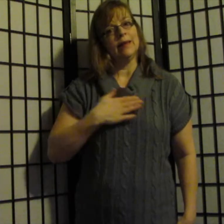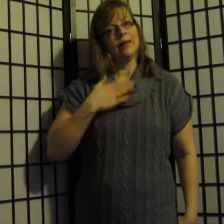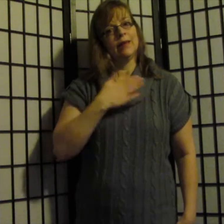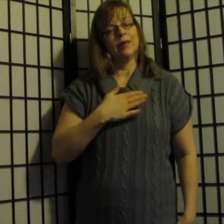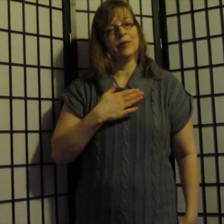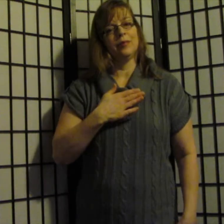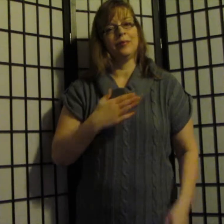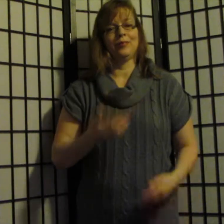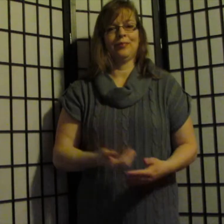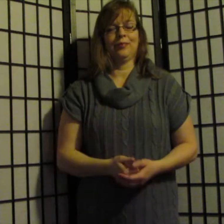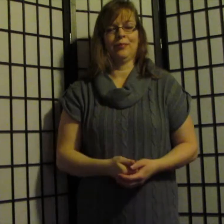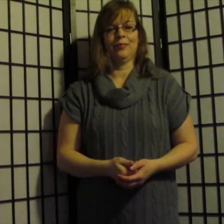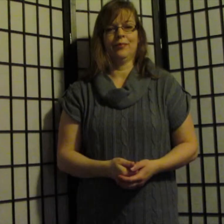Please.